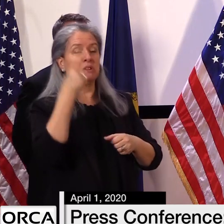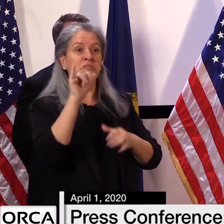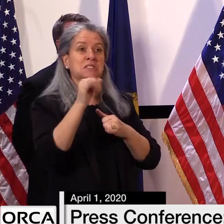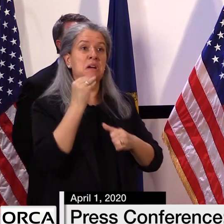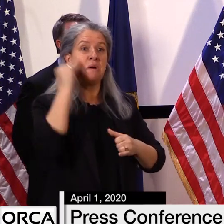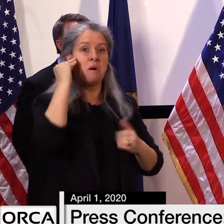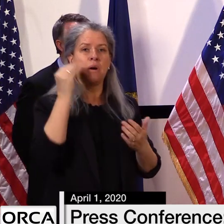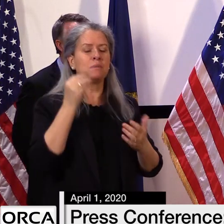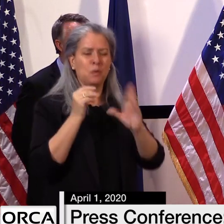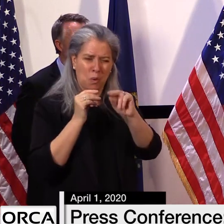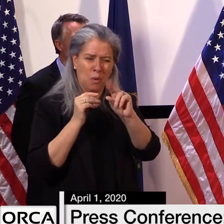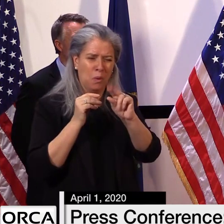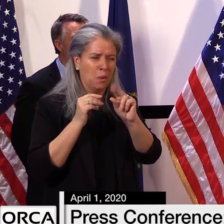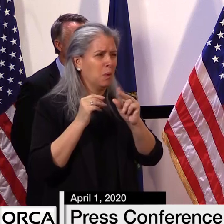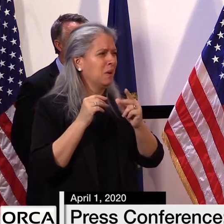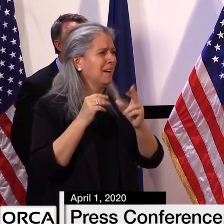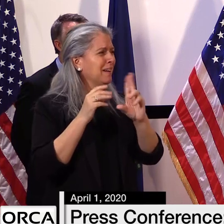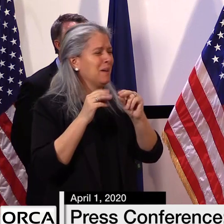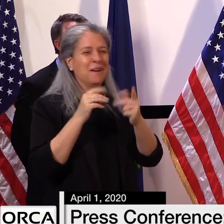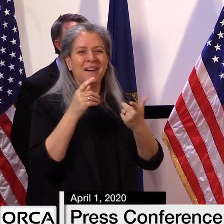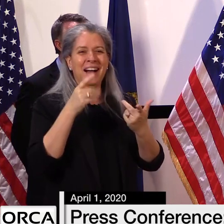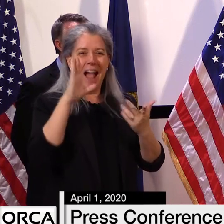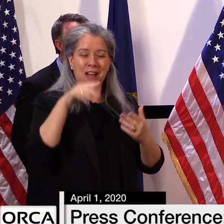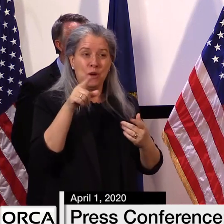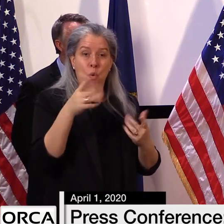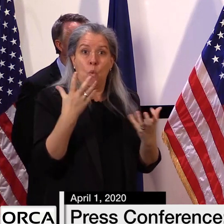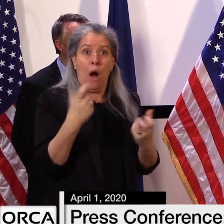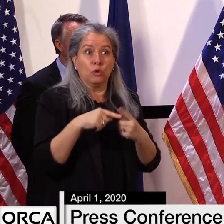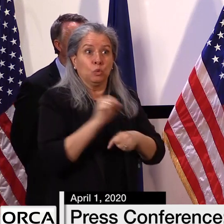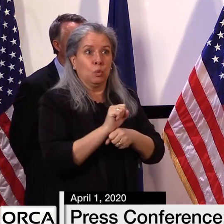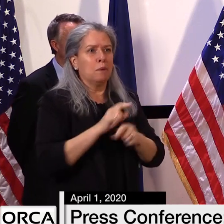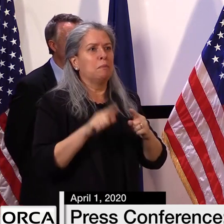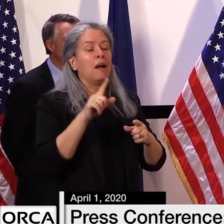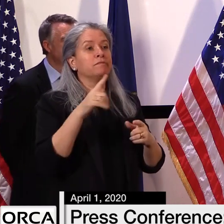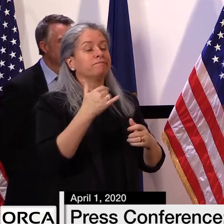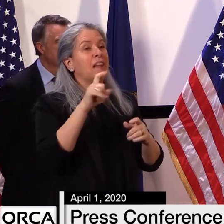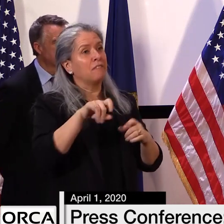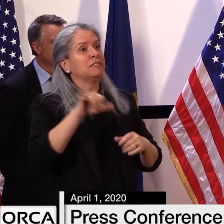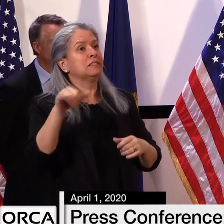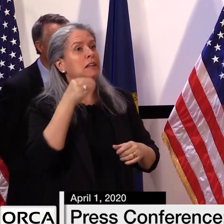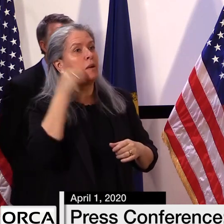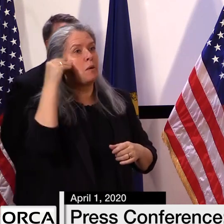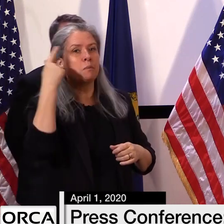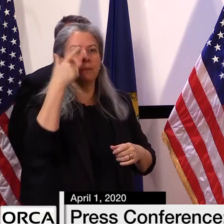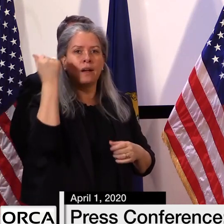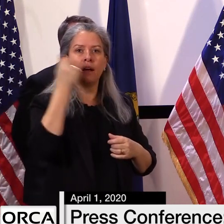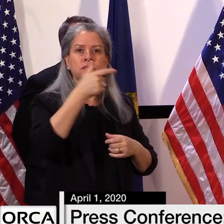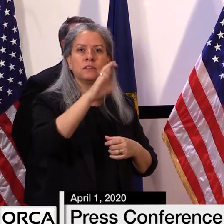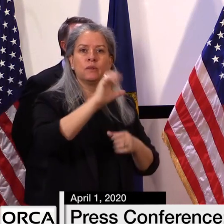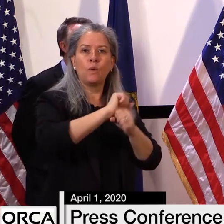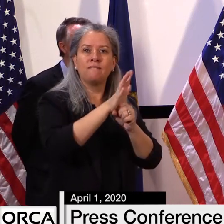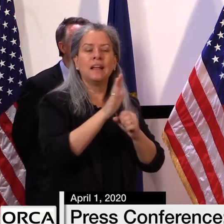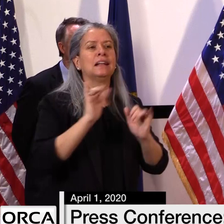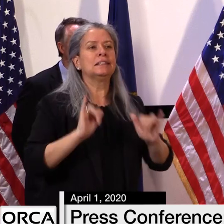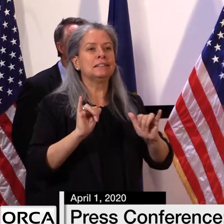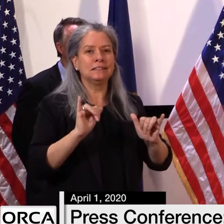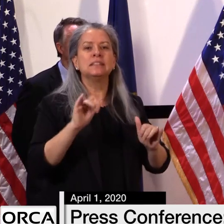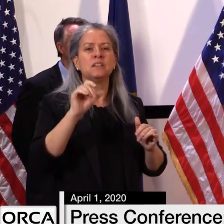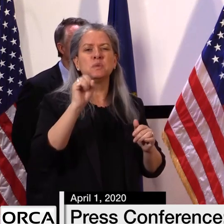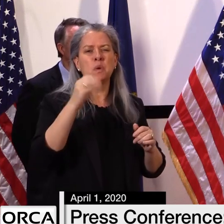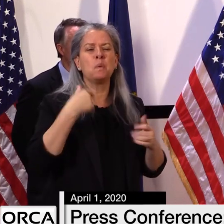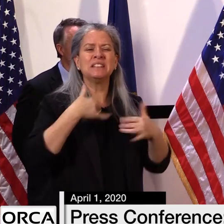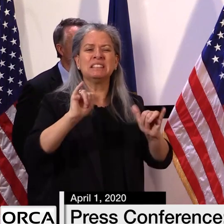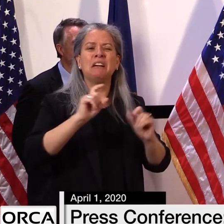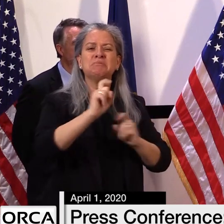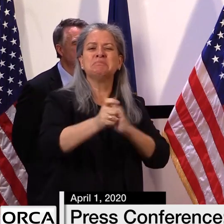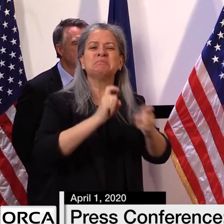at home. We are treating those people as if they are able and available, and therefore eligible for benefits. We've